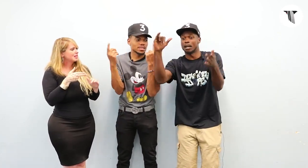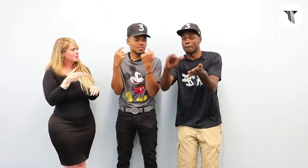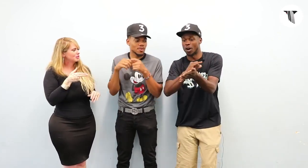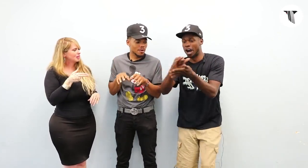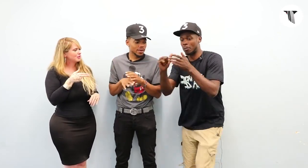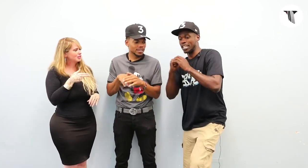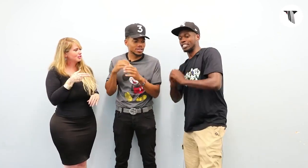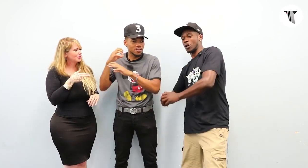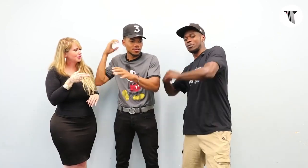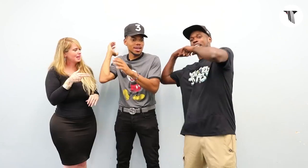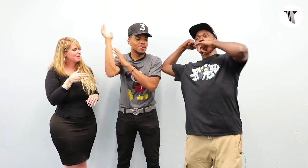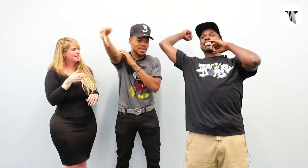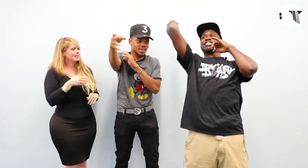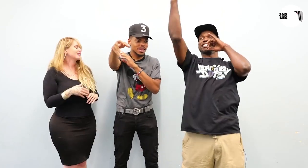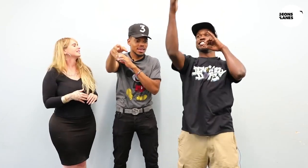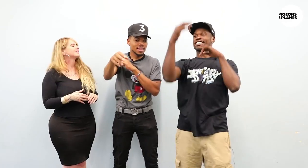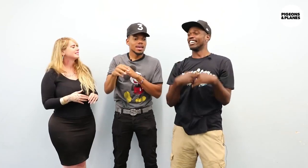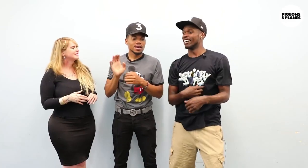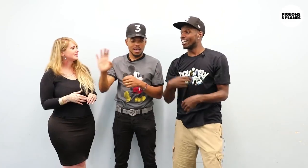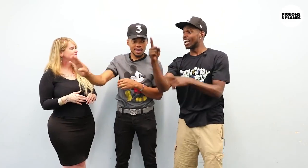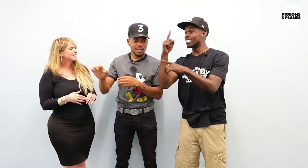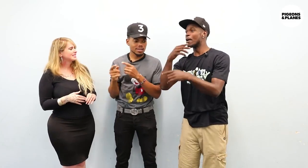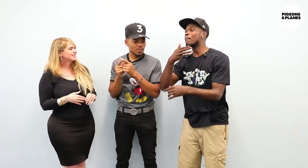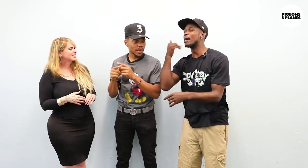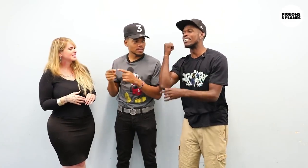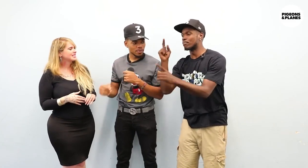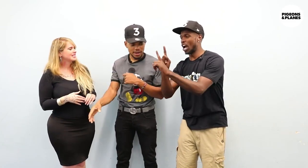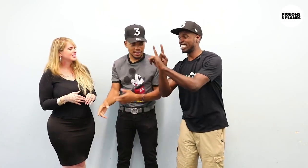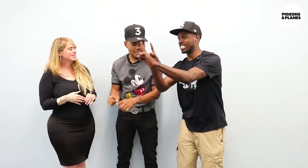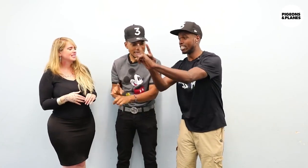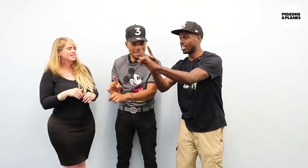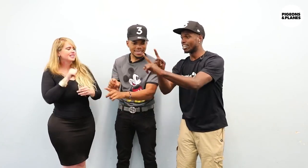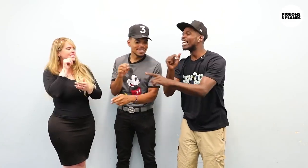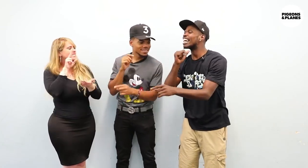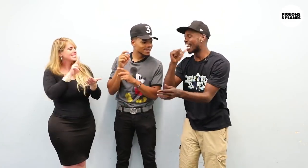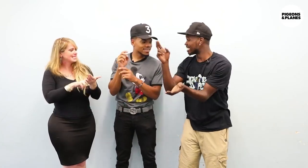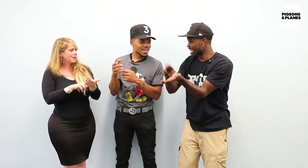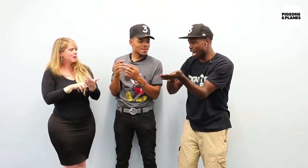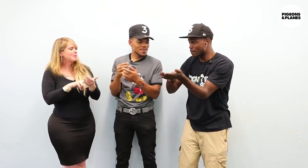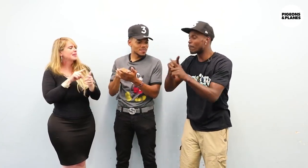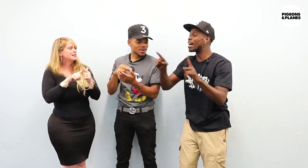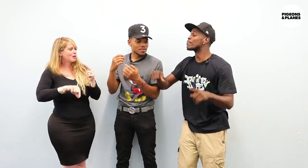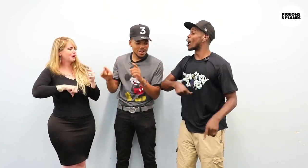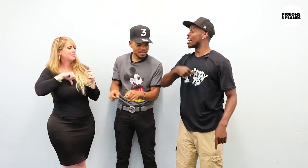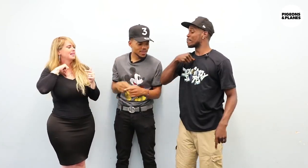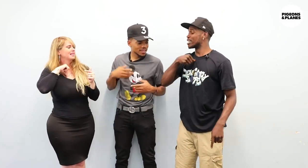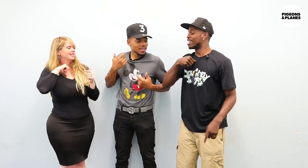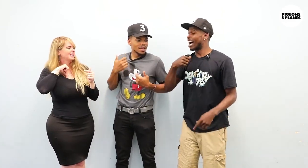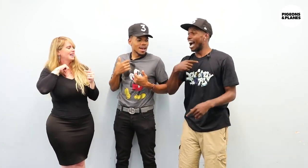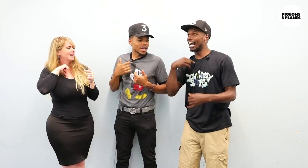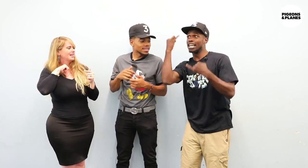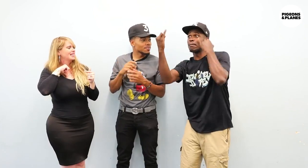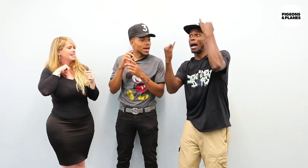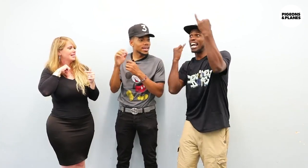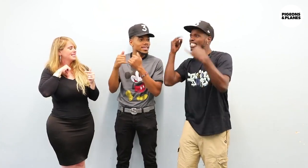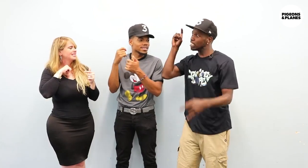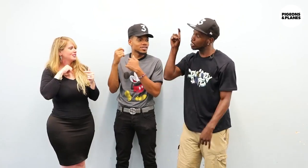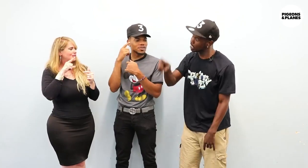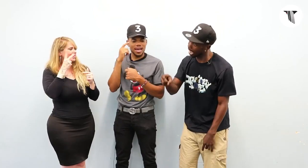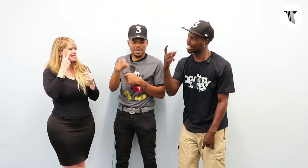I'm Broadway Joe Namath. Kanye's best prodigy, he ain't signed me, but he proud of me. I got some ideas that you gotta